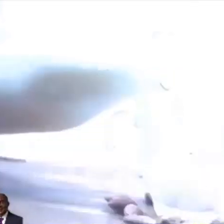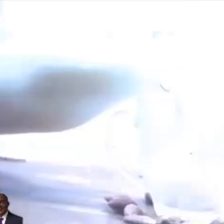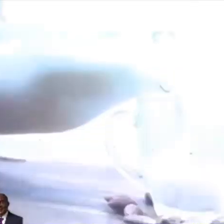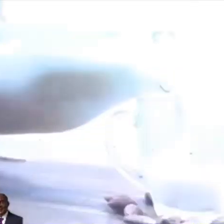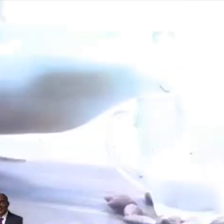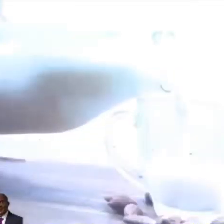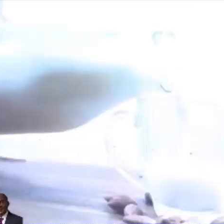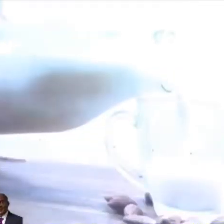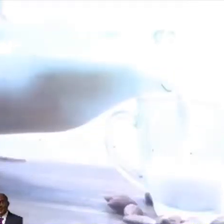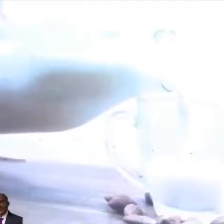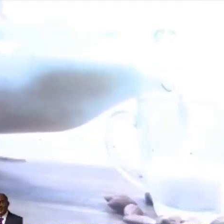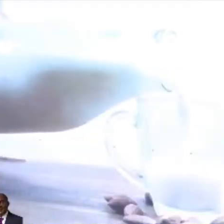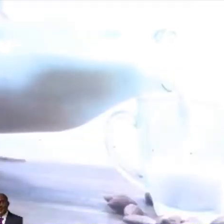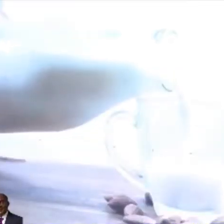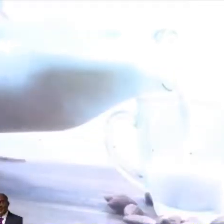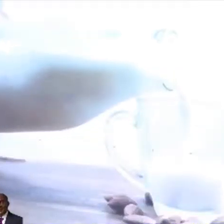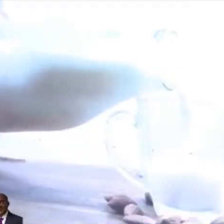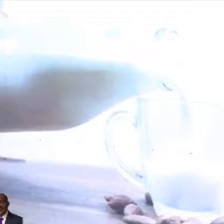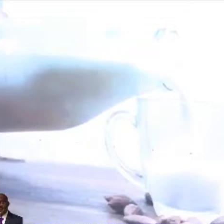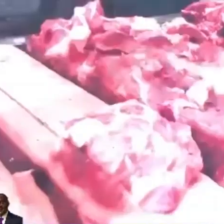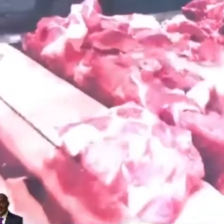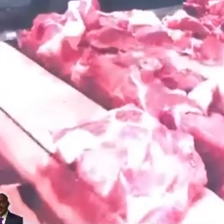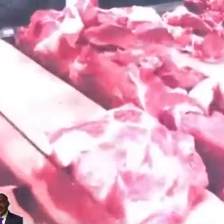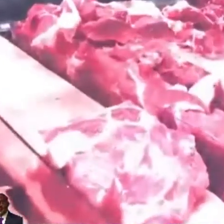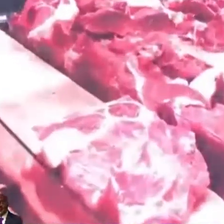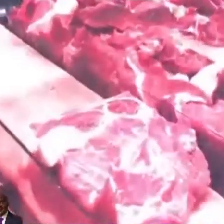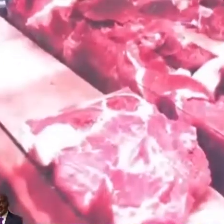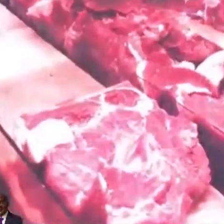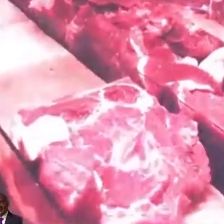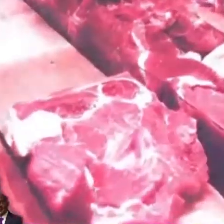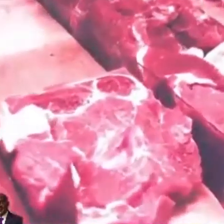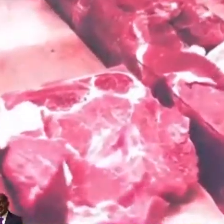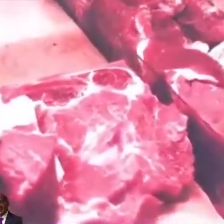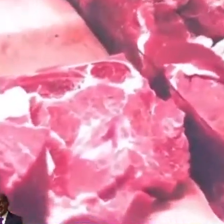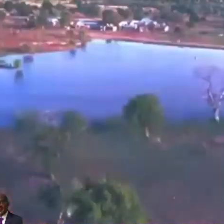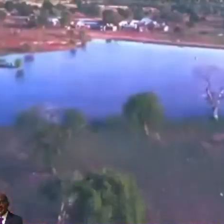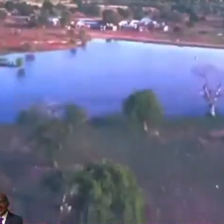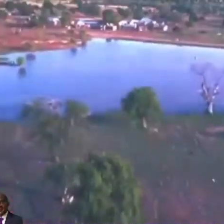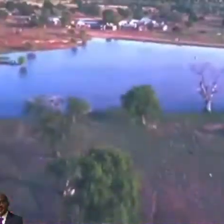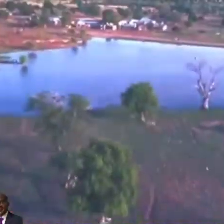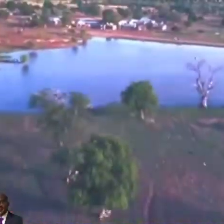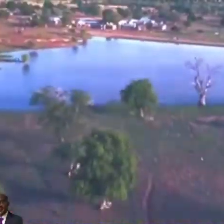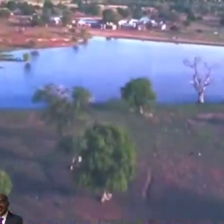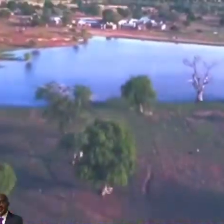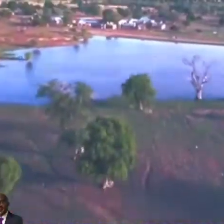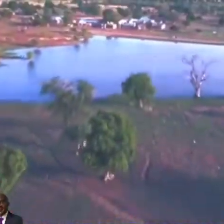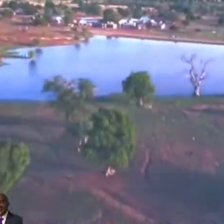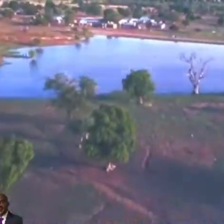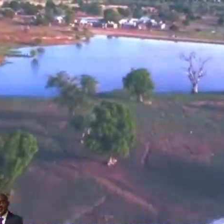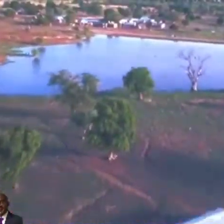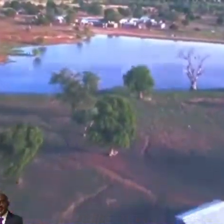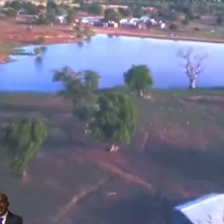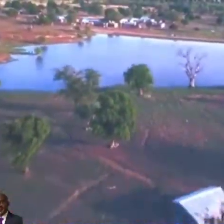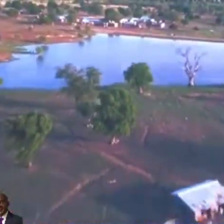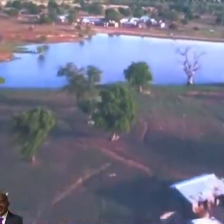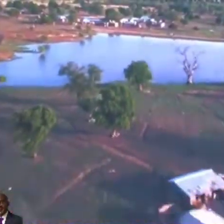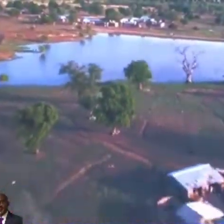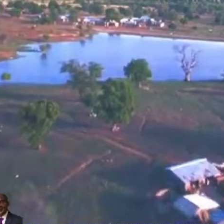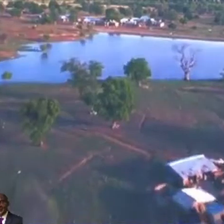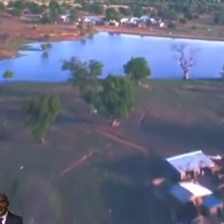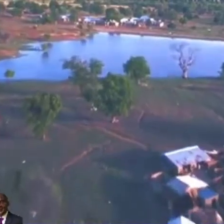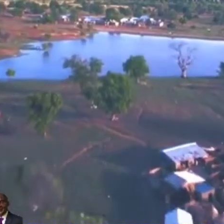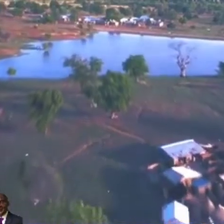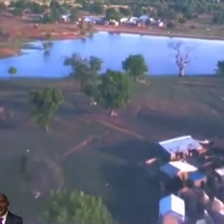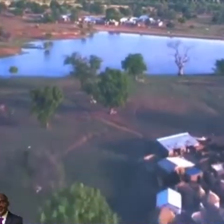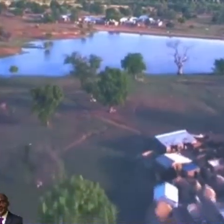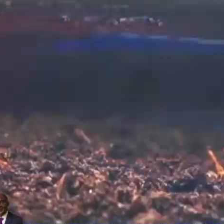But for milk to flow and meat to be abundant, water is twice as essential to the cattle farmers